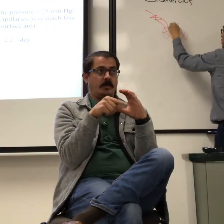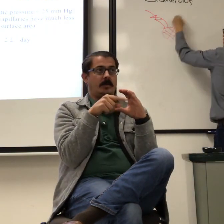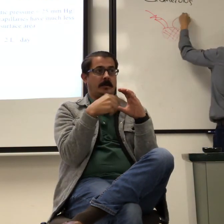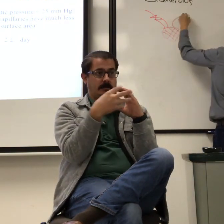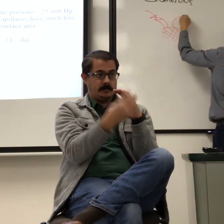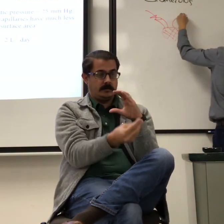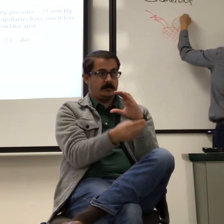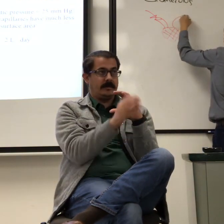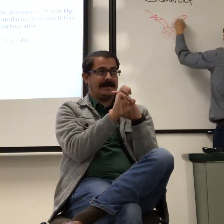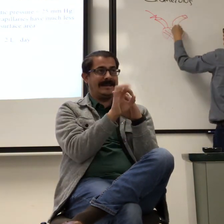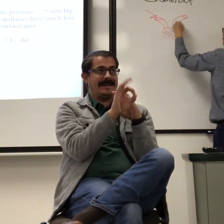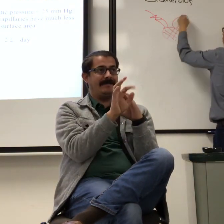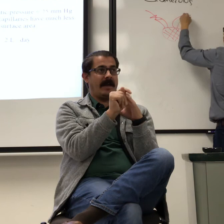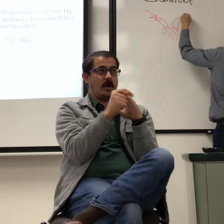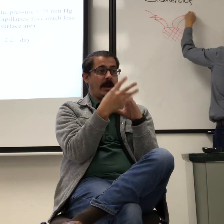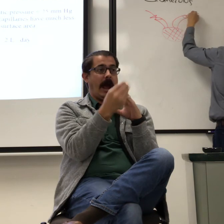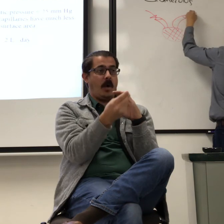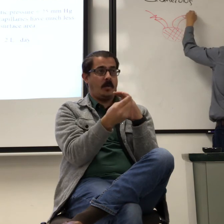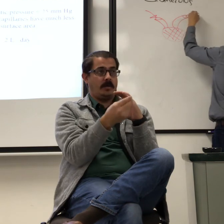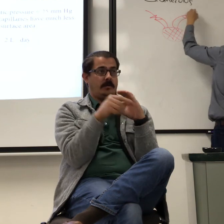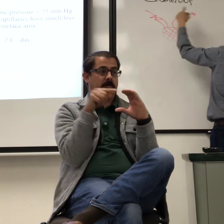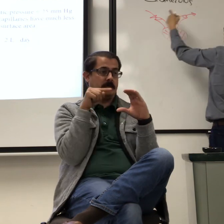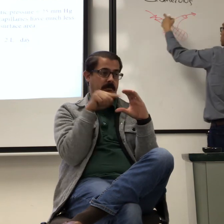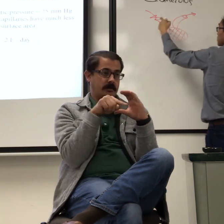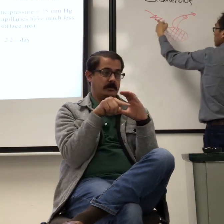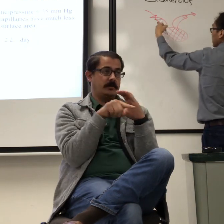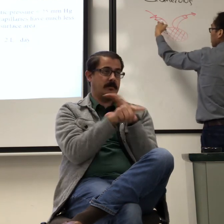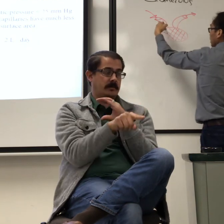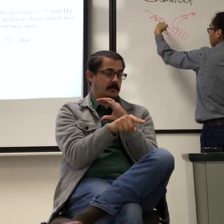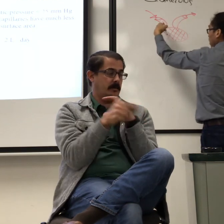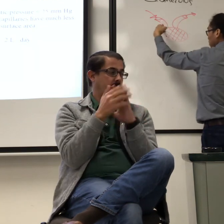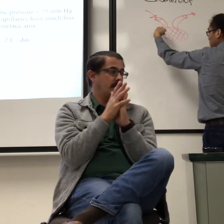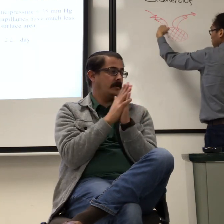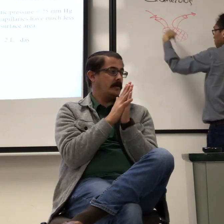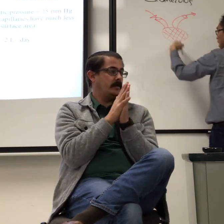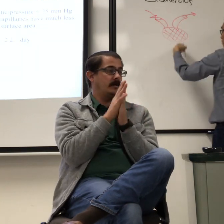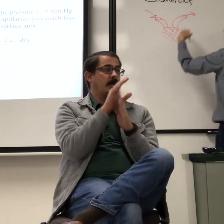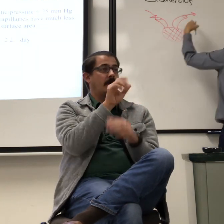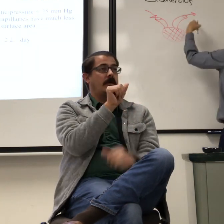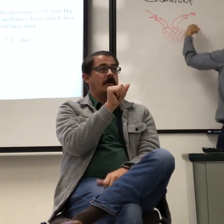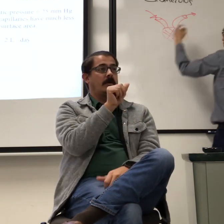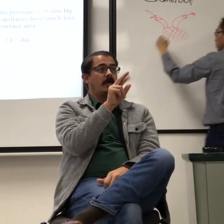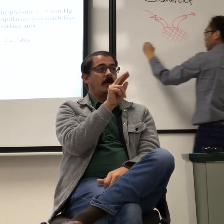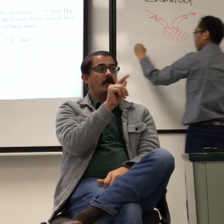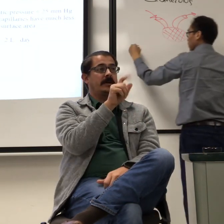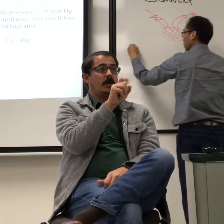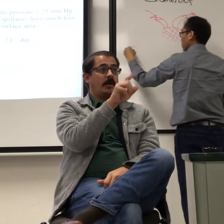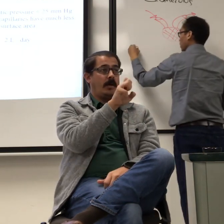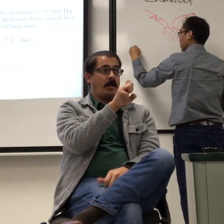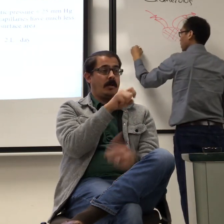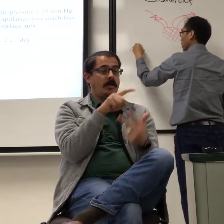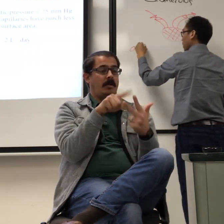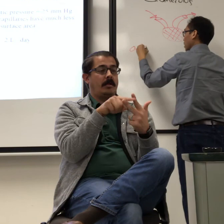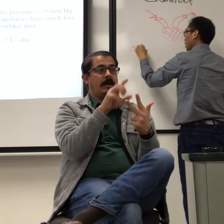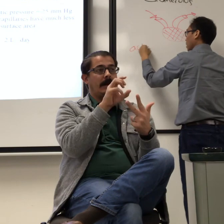and then ether and arterial going out. So it goes arterial, capillary, arterial.